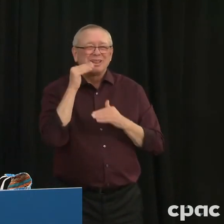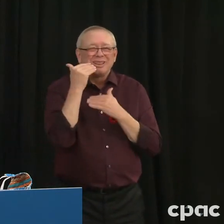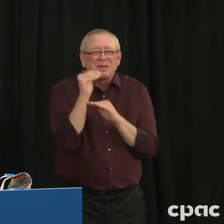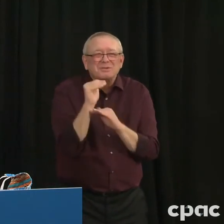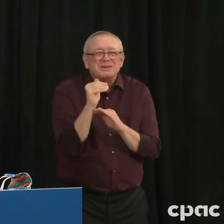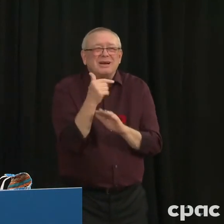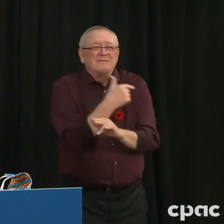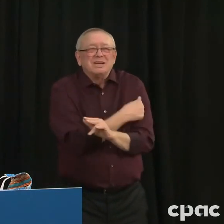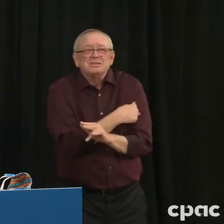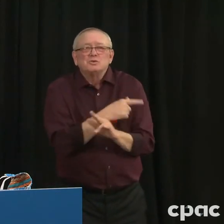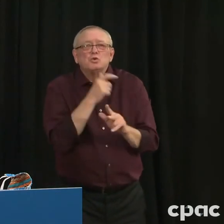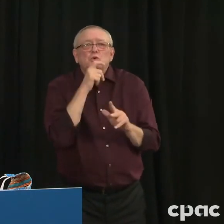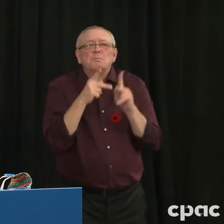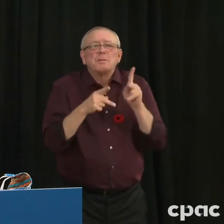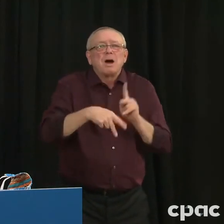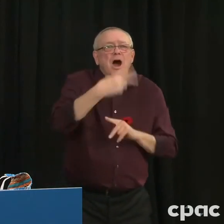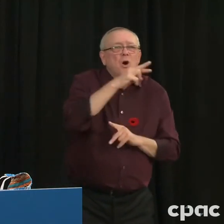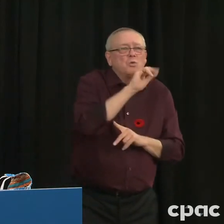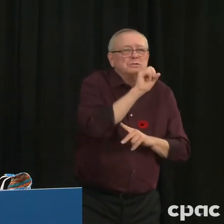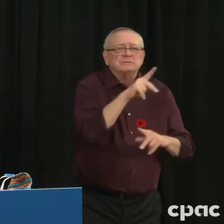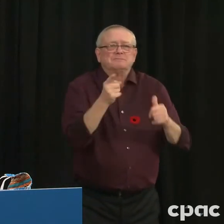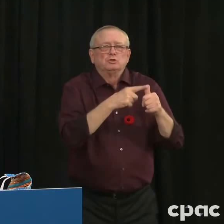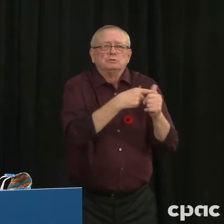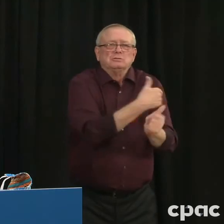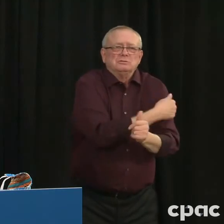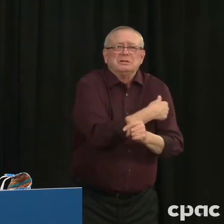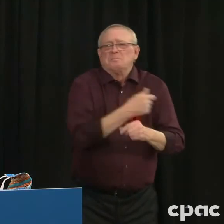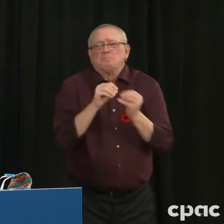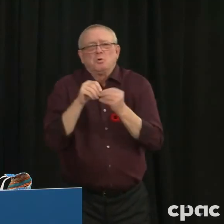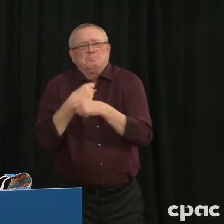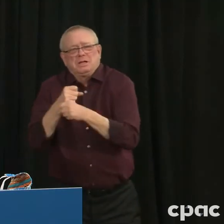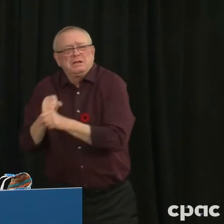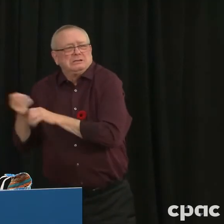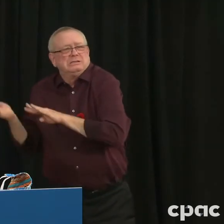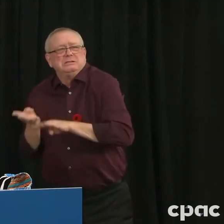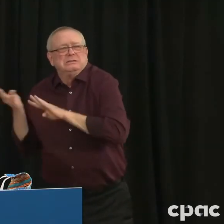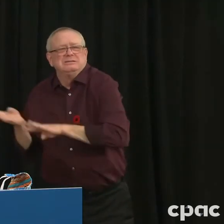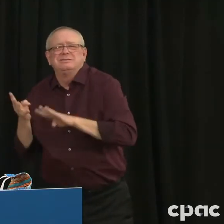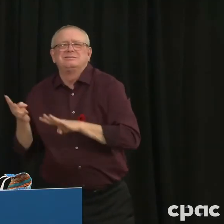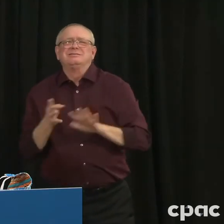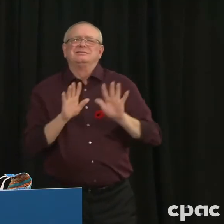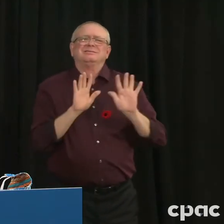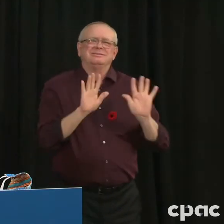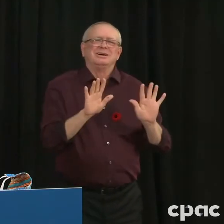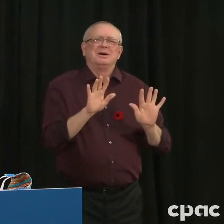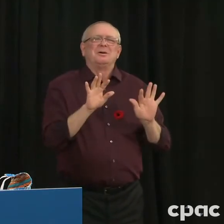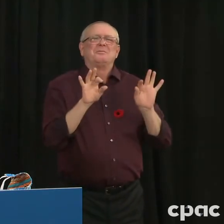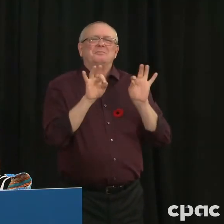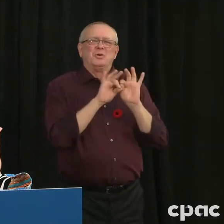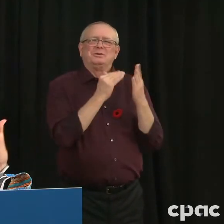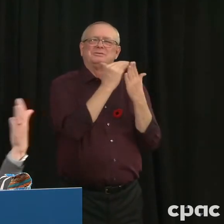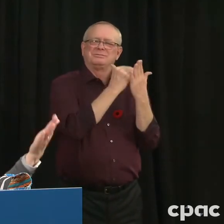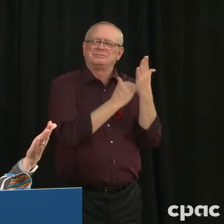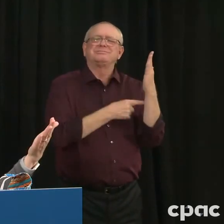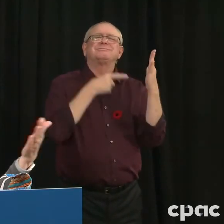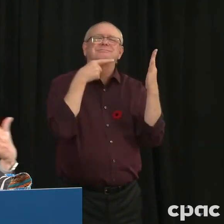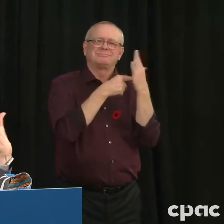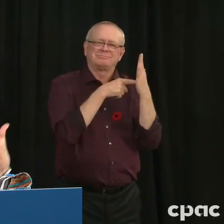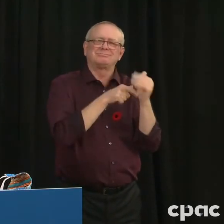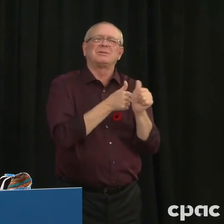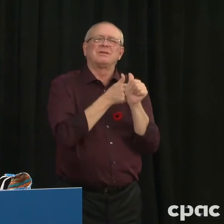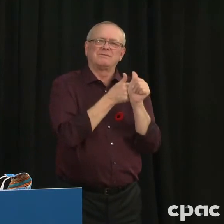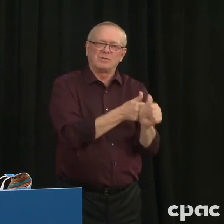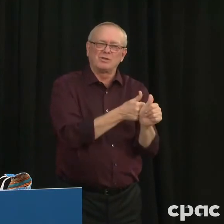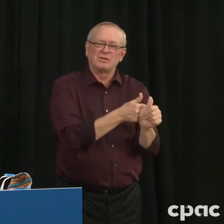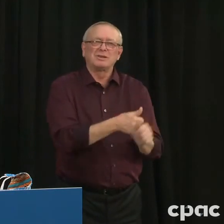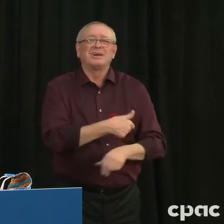have to keep on holding on to our public health measures and looking for that vaccine is a good news story, but